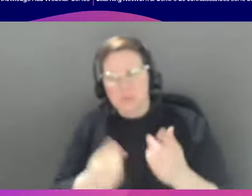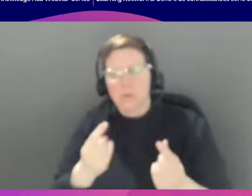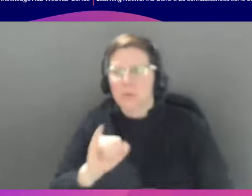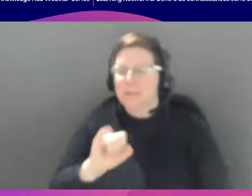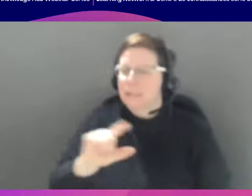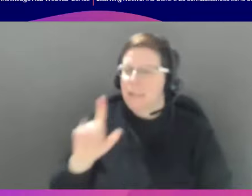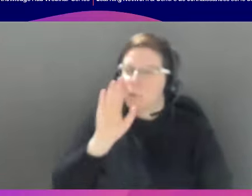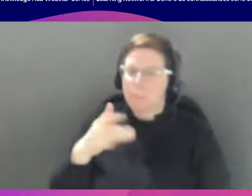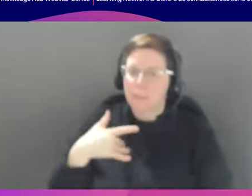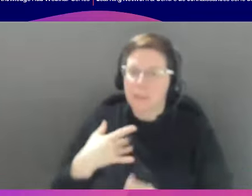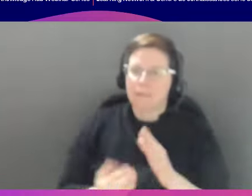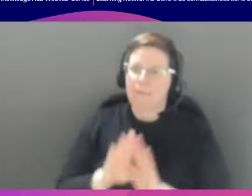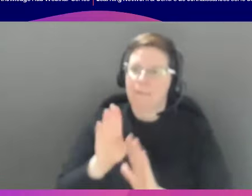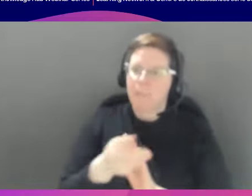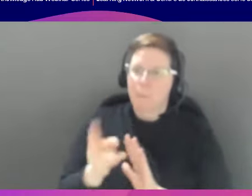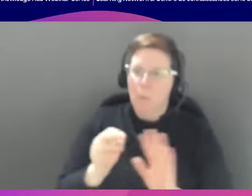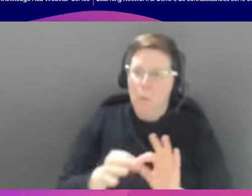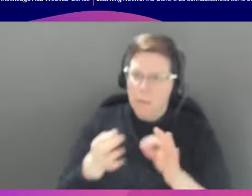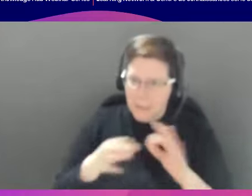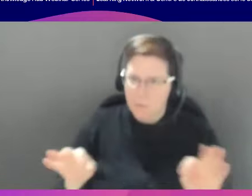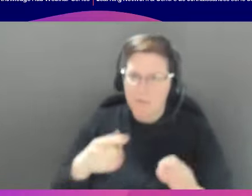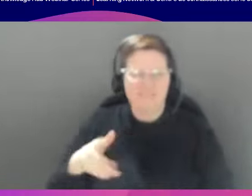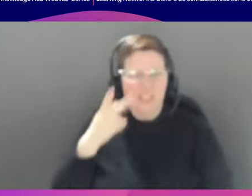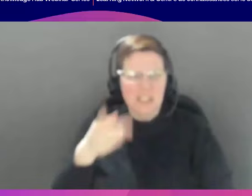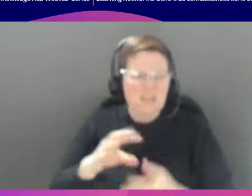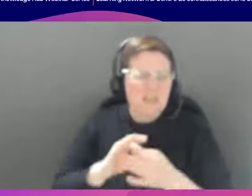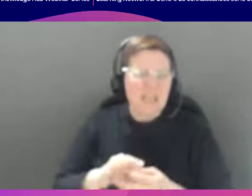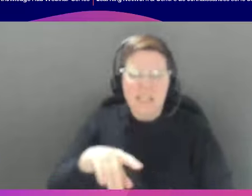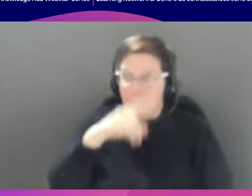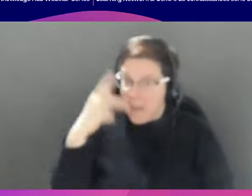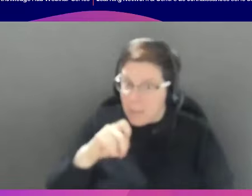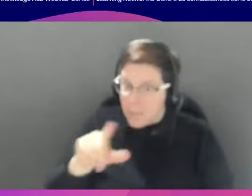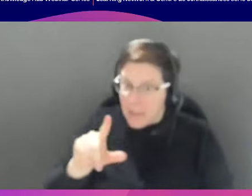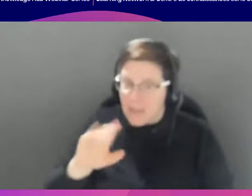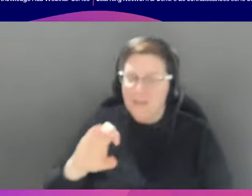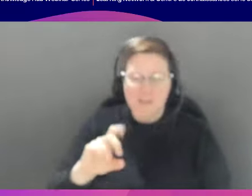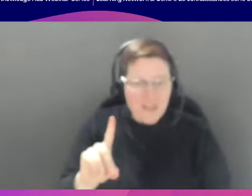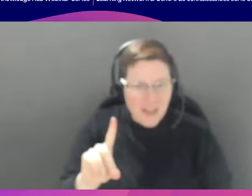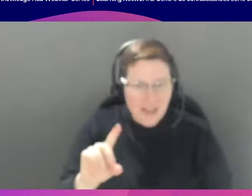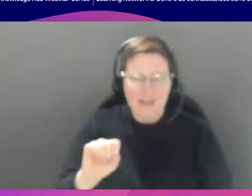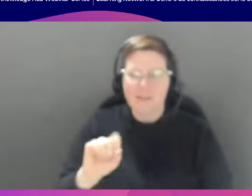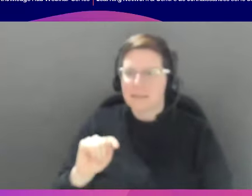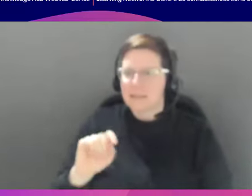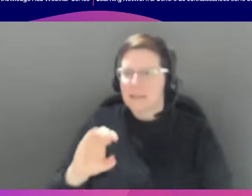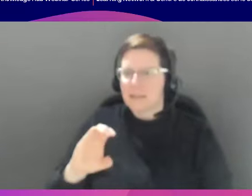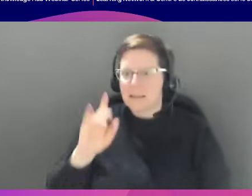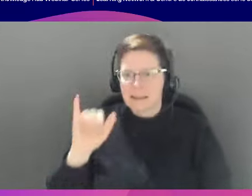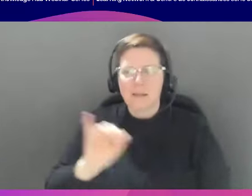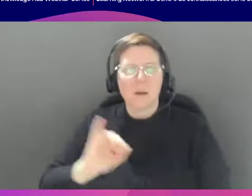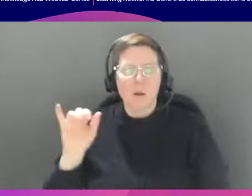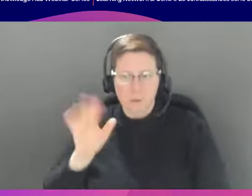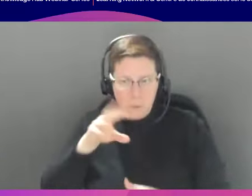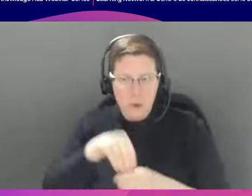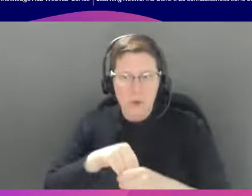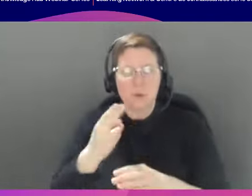create their own language, as we have seen with the ideas of the Black Pill, the Chads, or Stacys. And they'll include the use of sexually